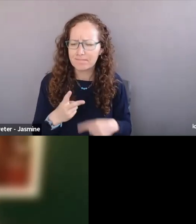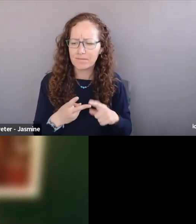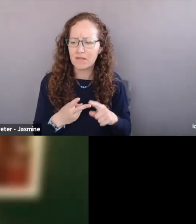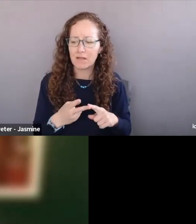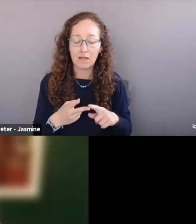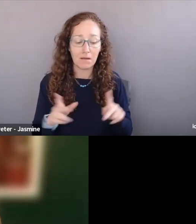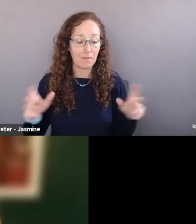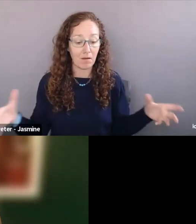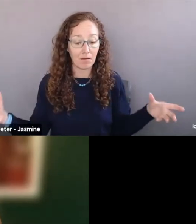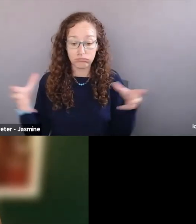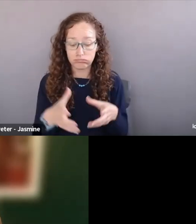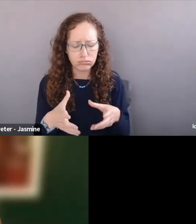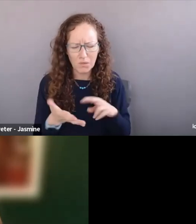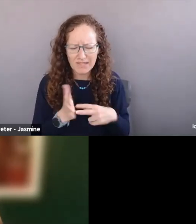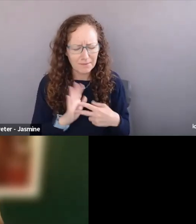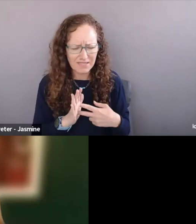we be